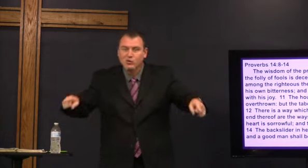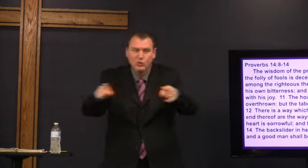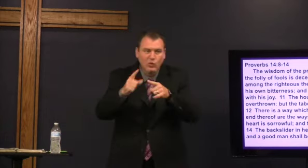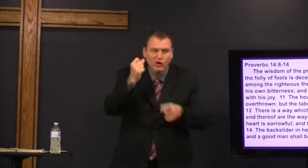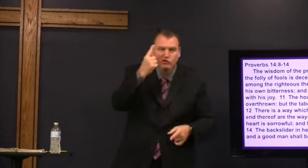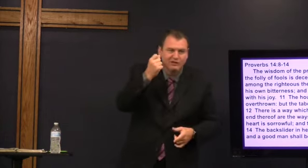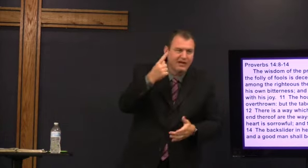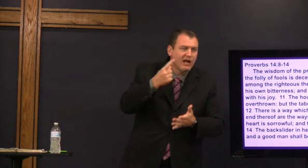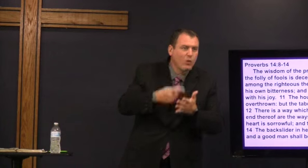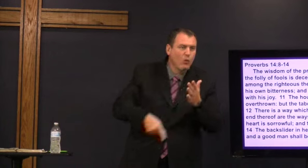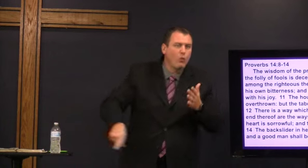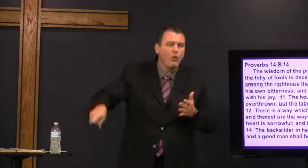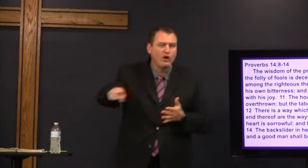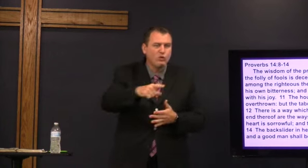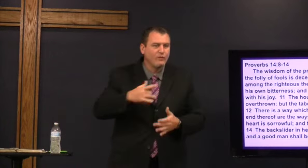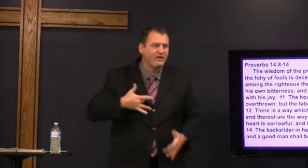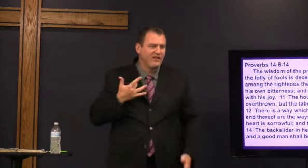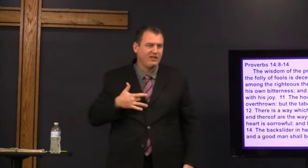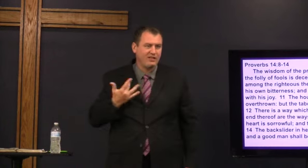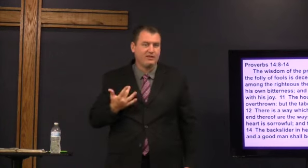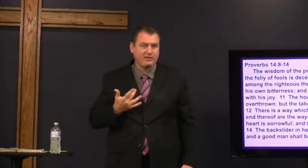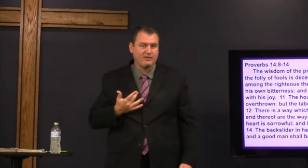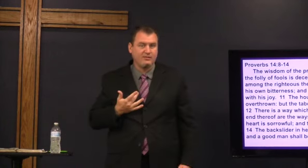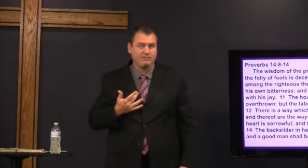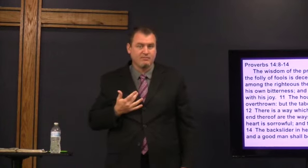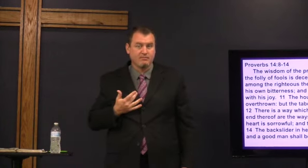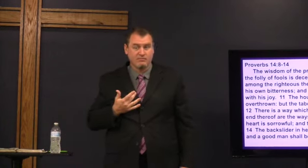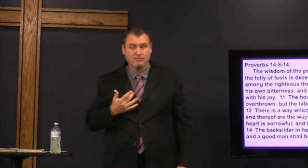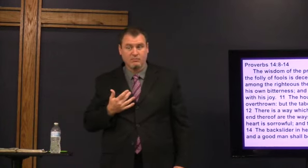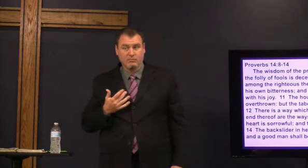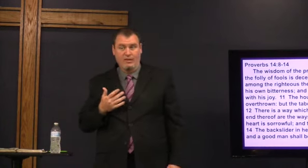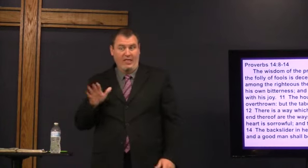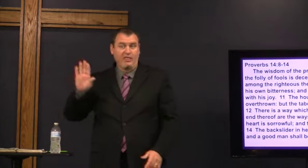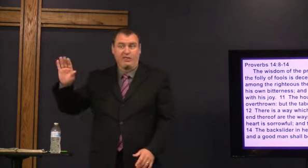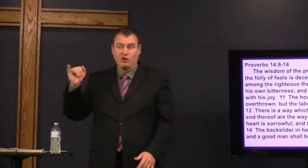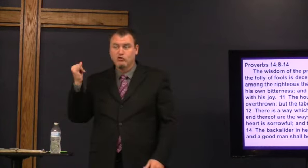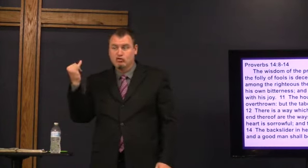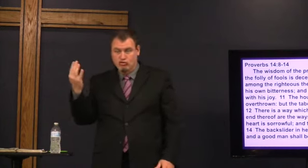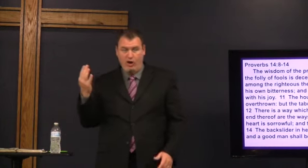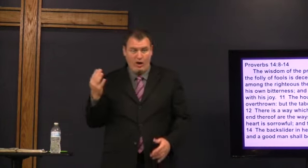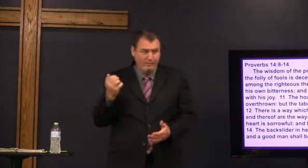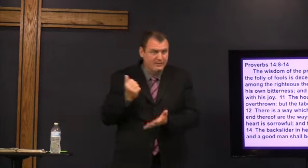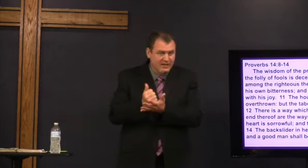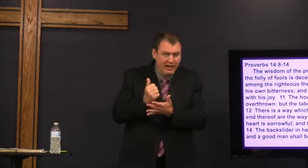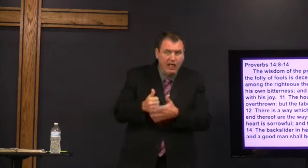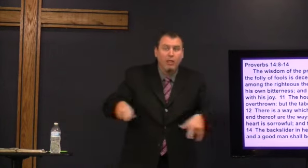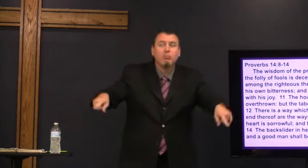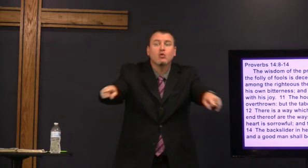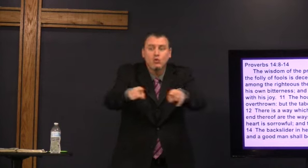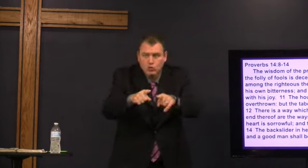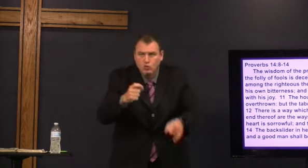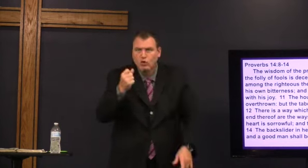And counselors can make thousands of dollars trying to help you understand how you